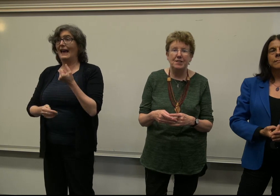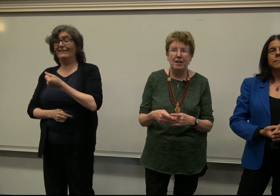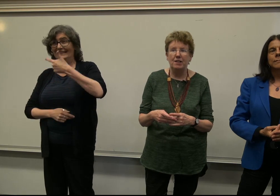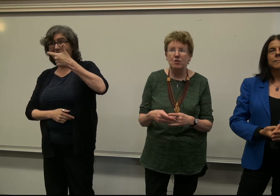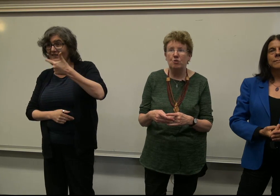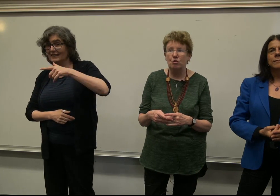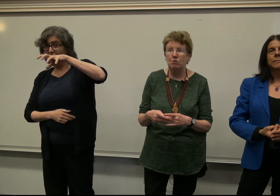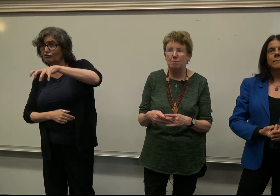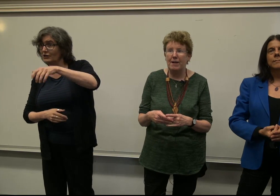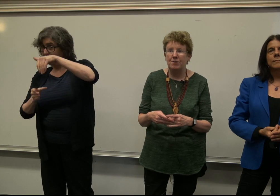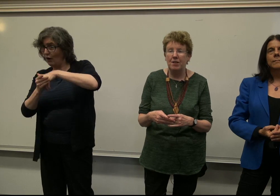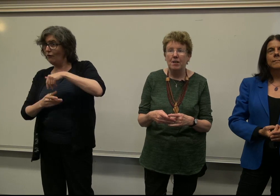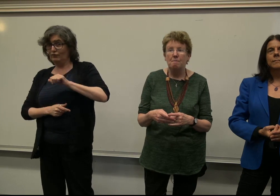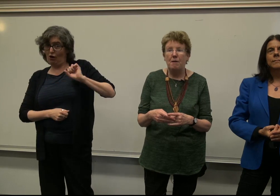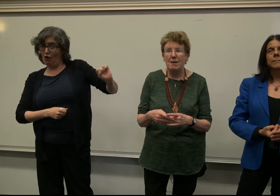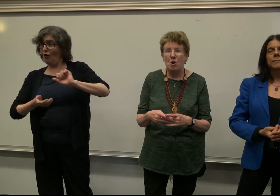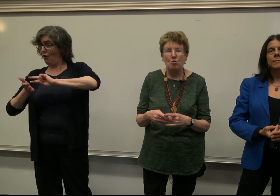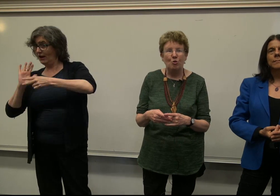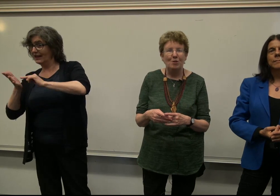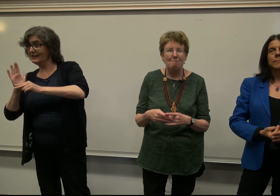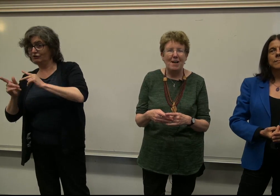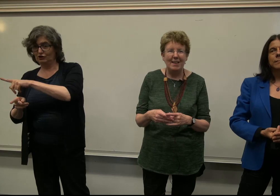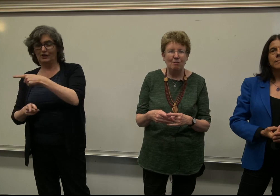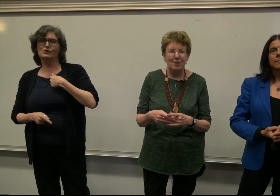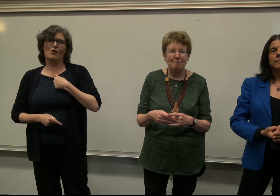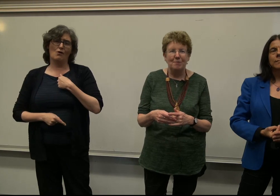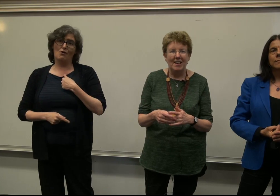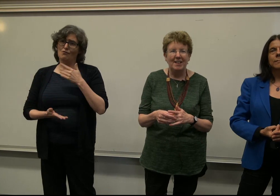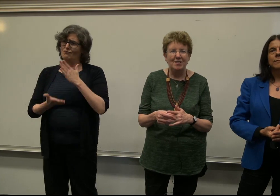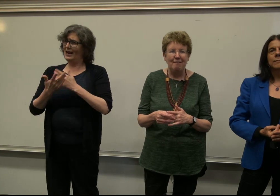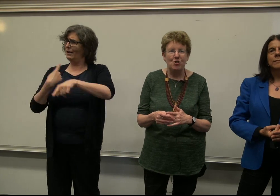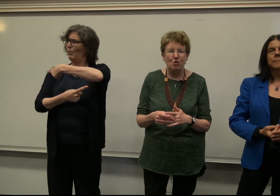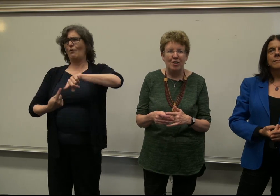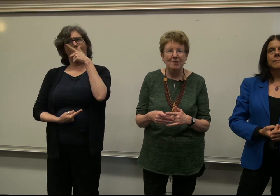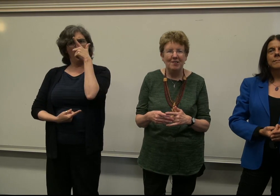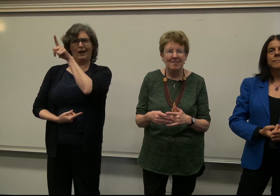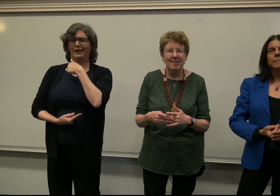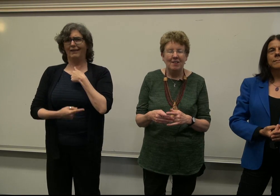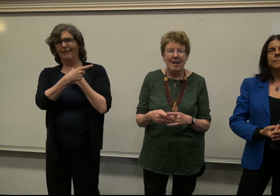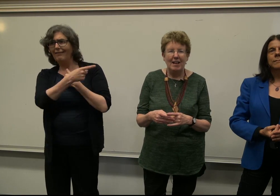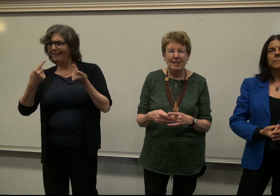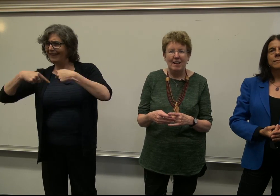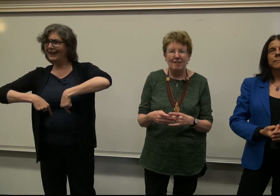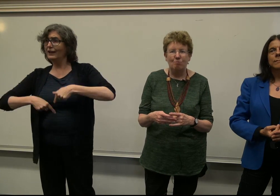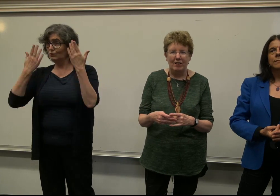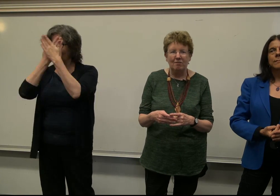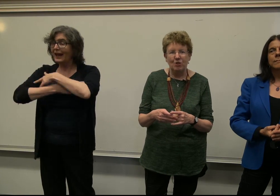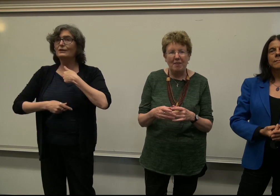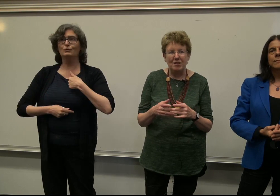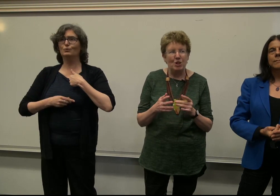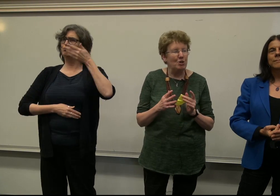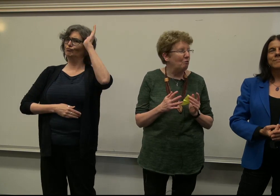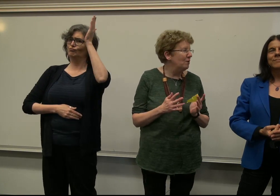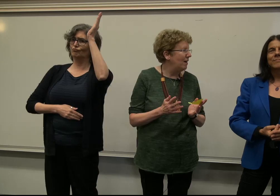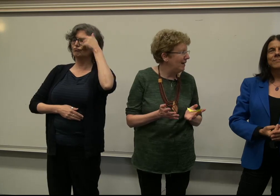here tonight to talk to us about bimodal bilingualism and deaf children. Well, I